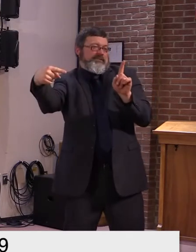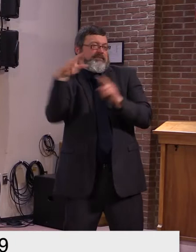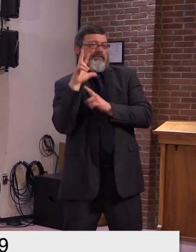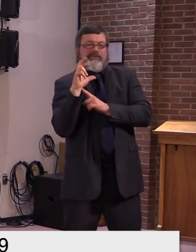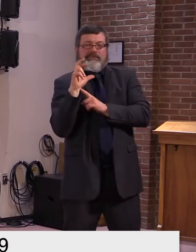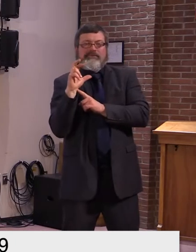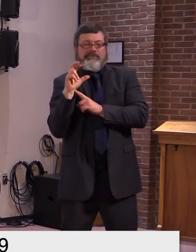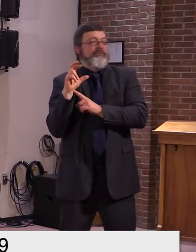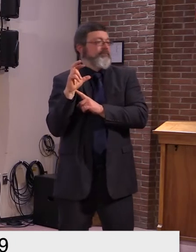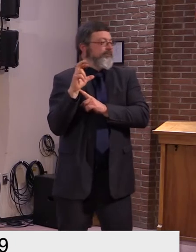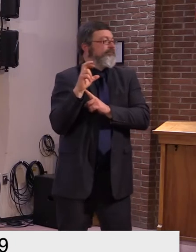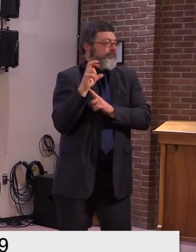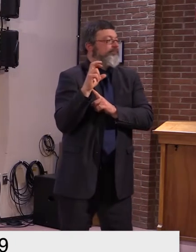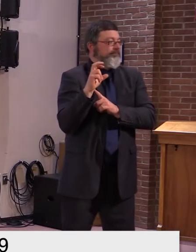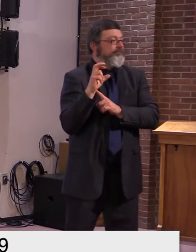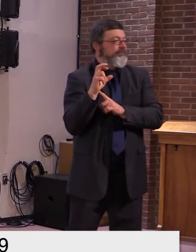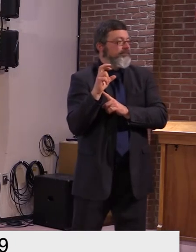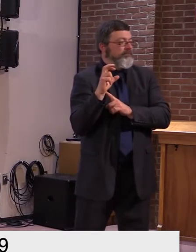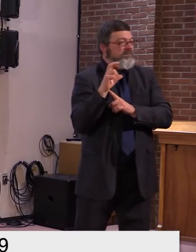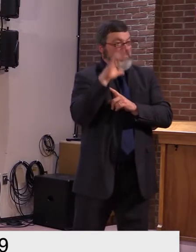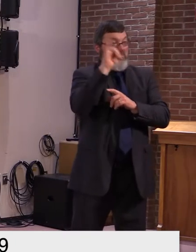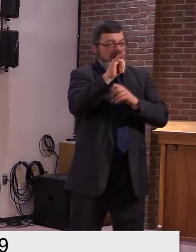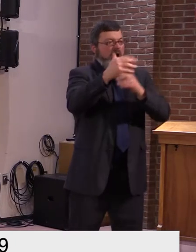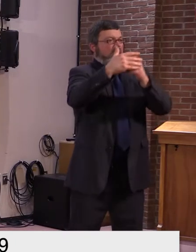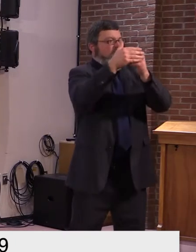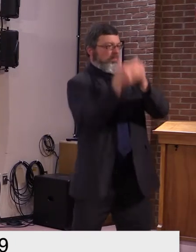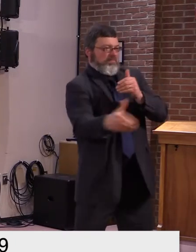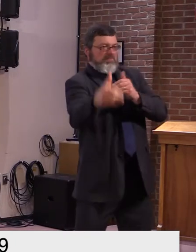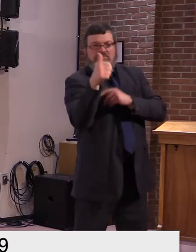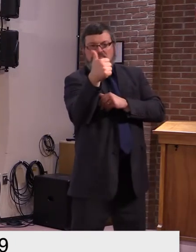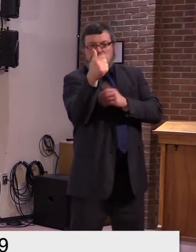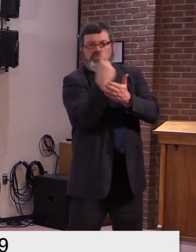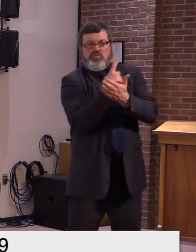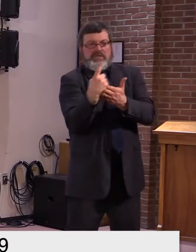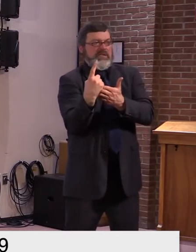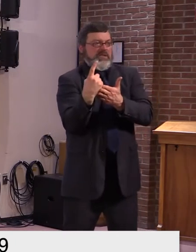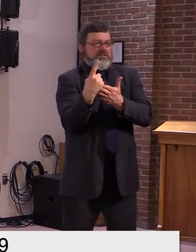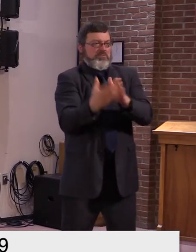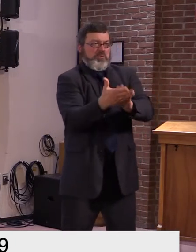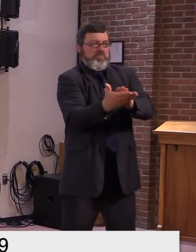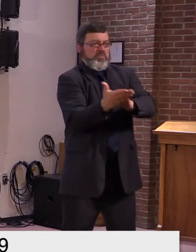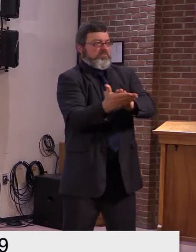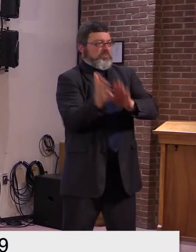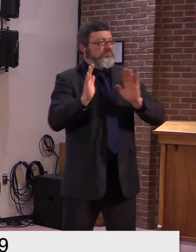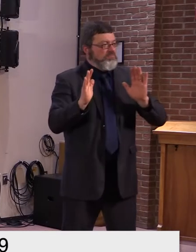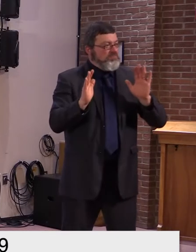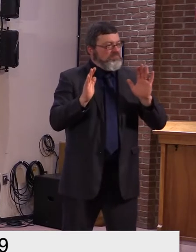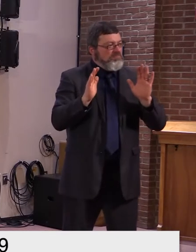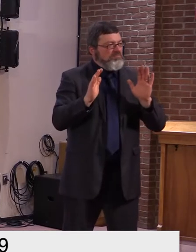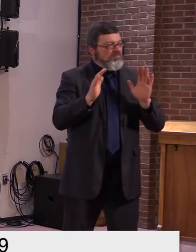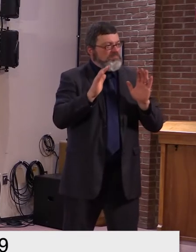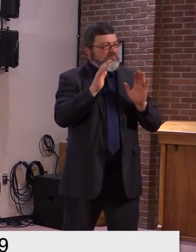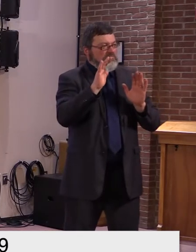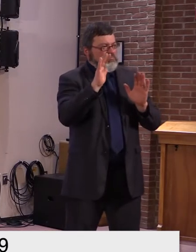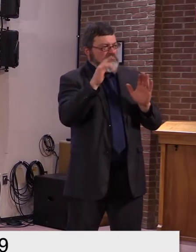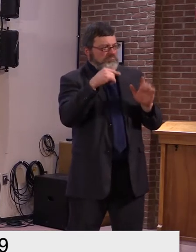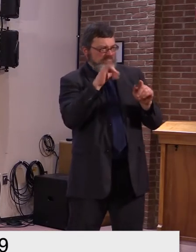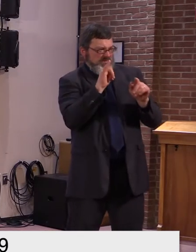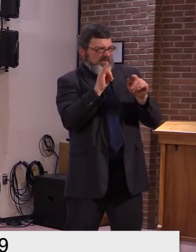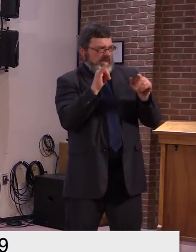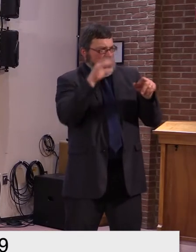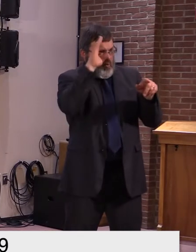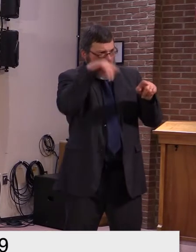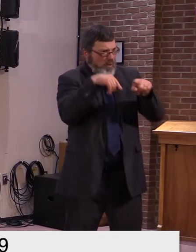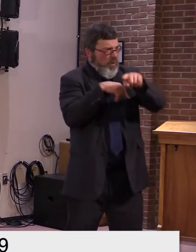you talking about those 12,000 Vermonters who were looking at the cliff of losing unemployment right by the new